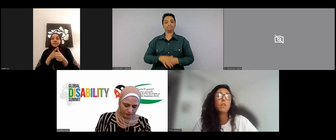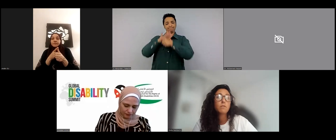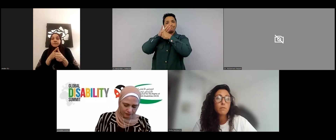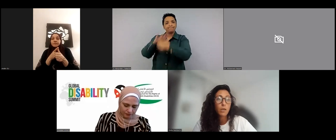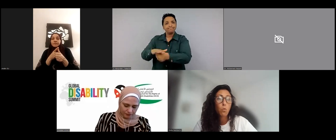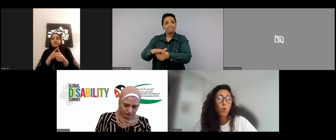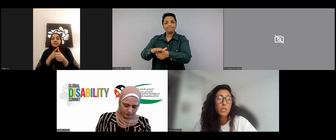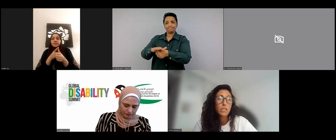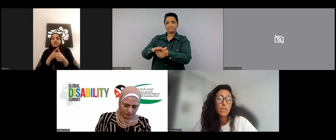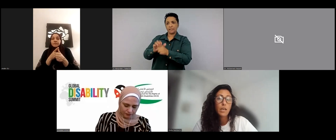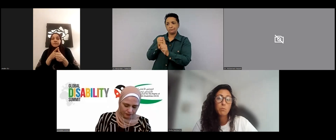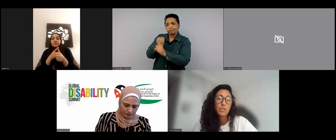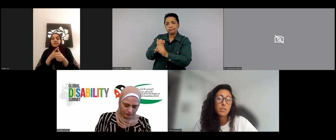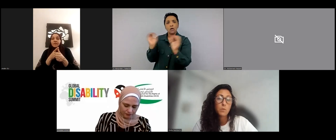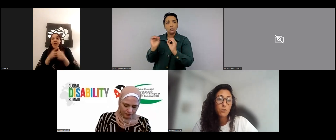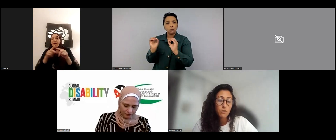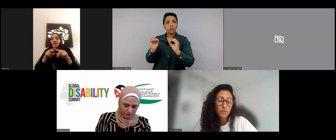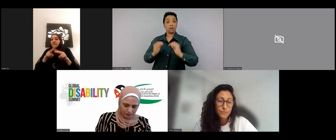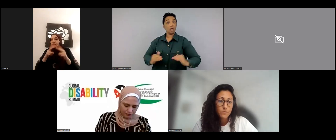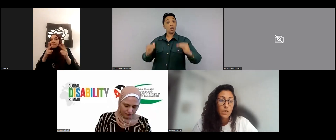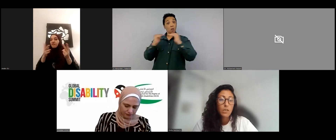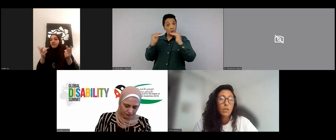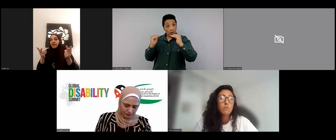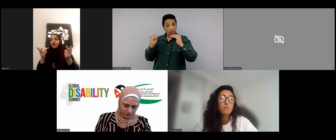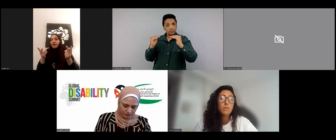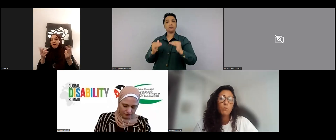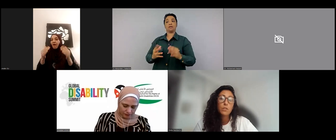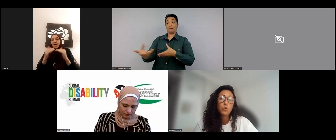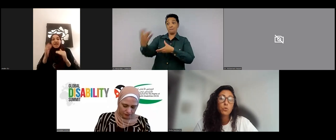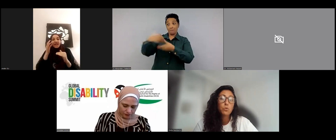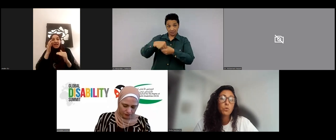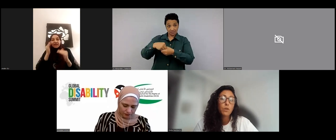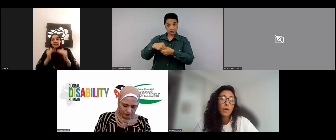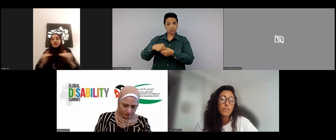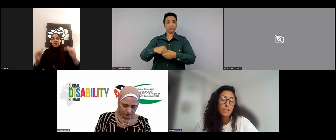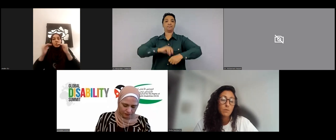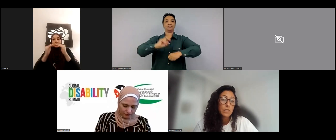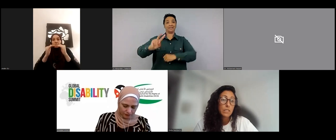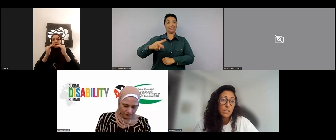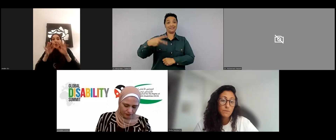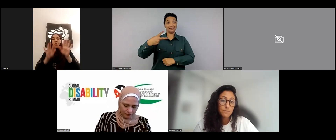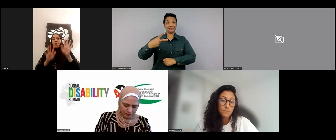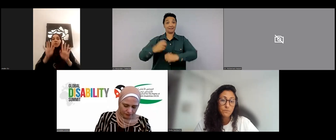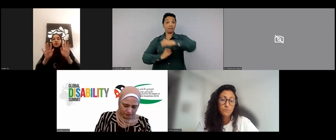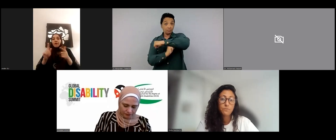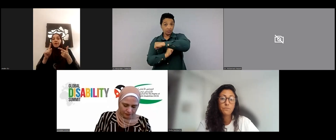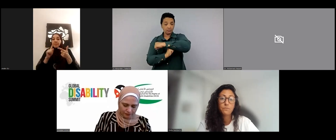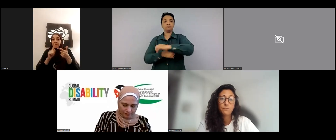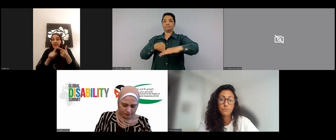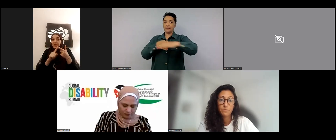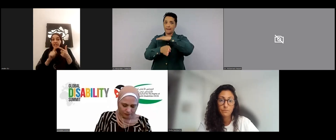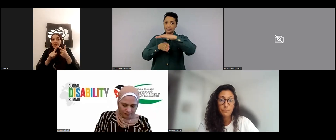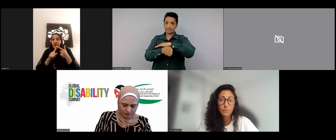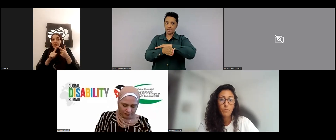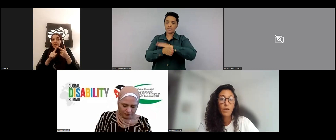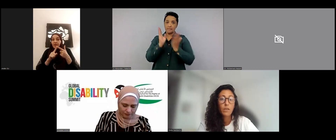non-discrimination, equality, and participation; number 2, accessibility;